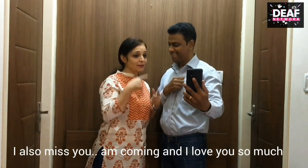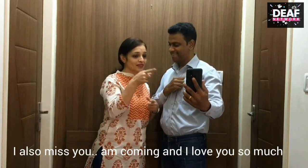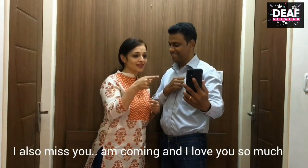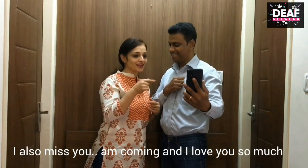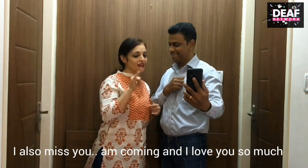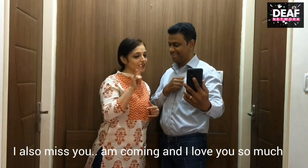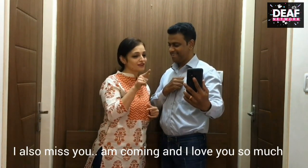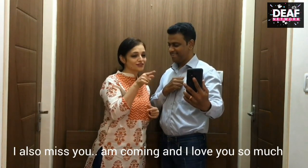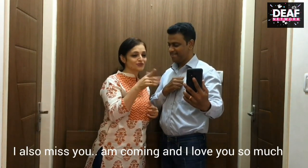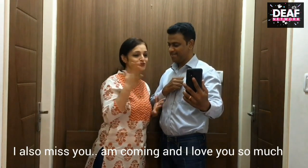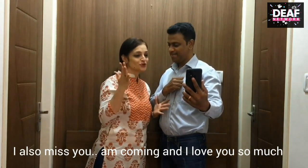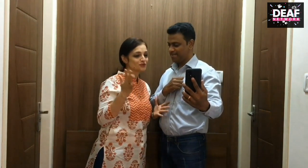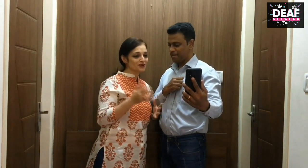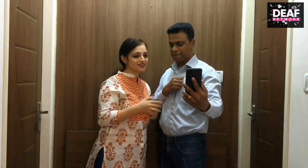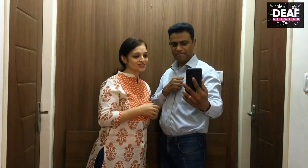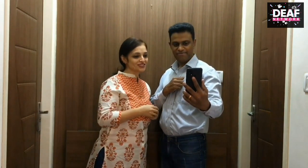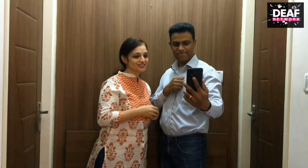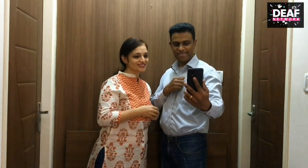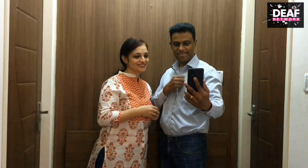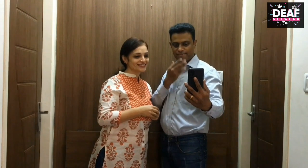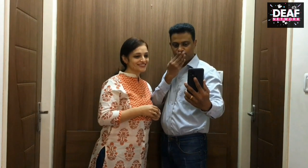I'm happy. Happy you too, but